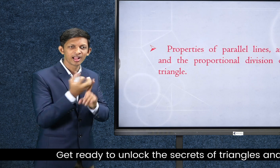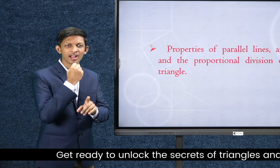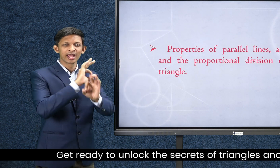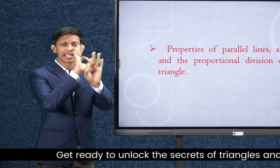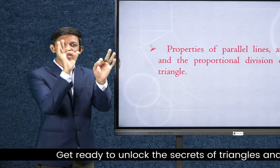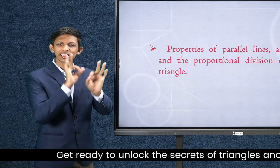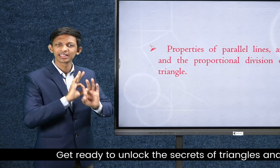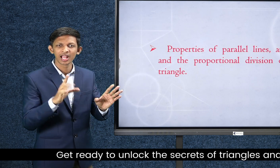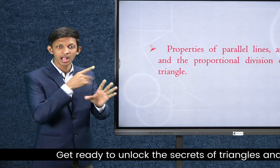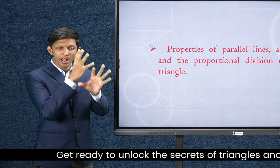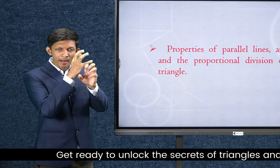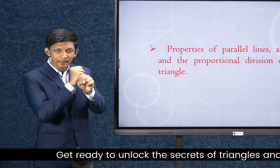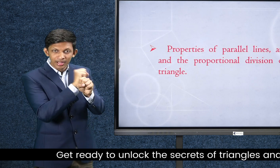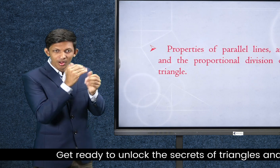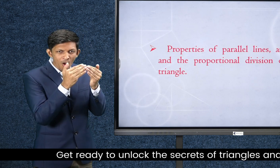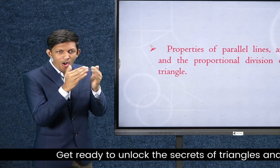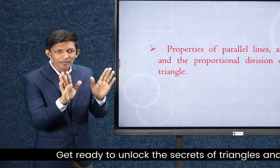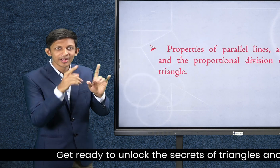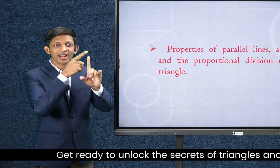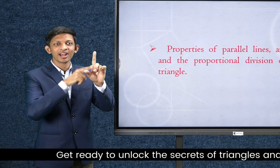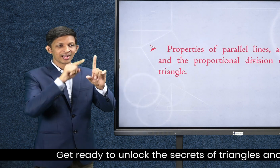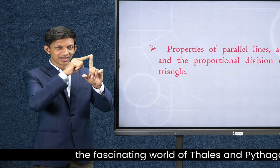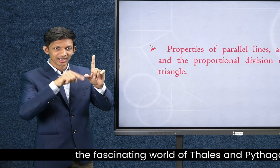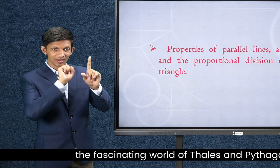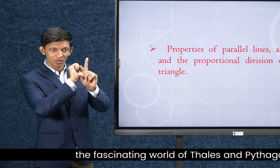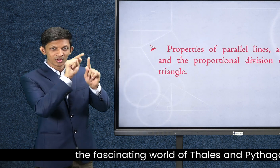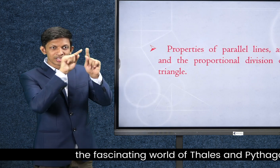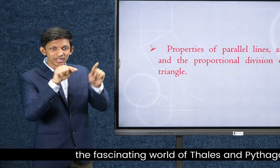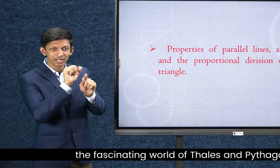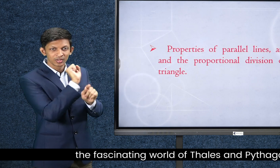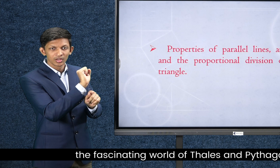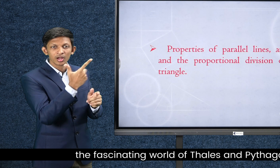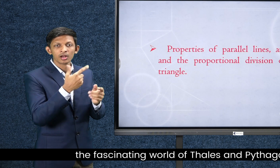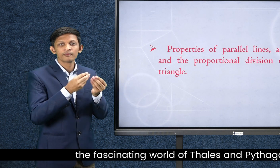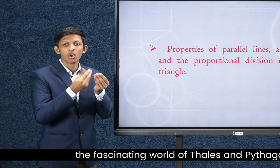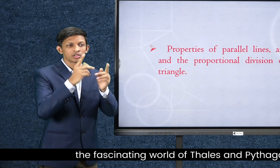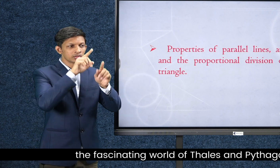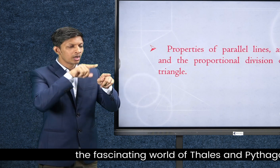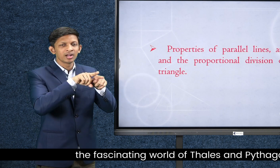Get ready to unlock the secrets of triangles and discover the fascinating world of Thales and Pythagoras.